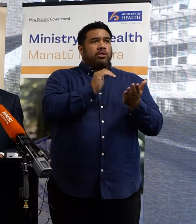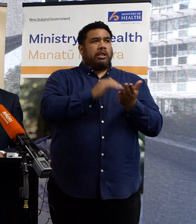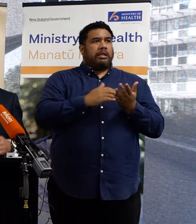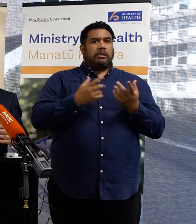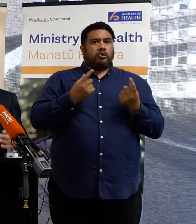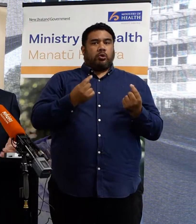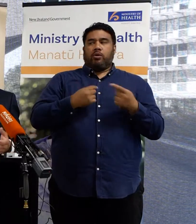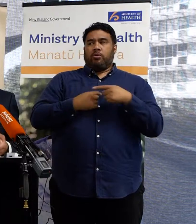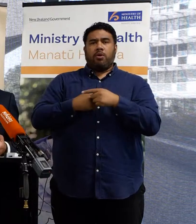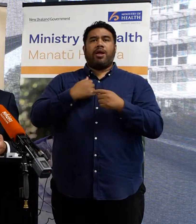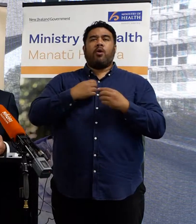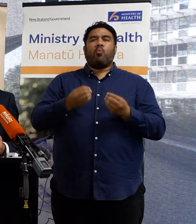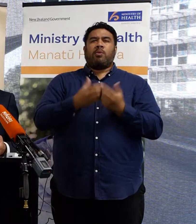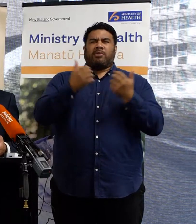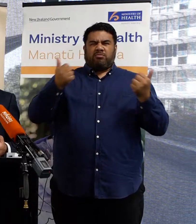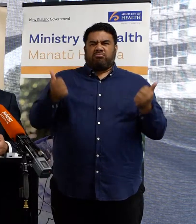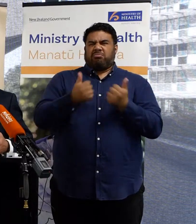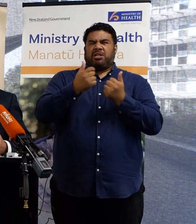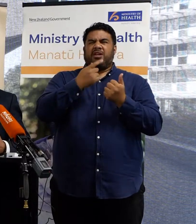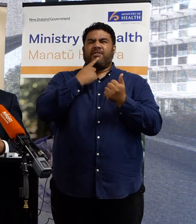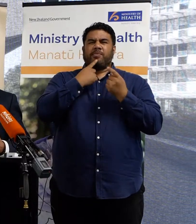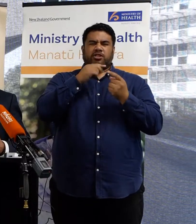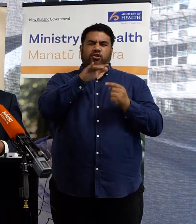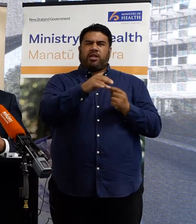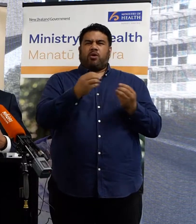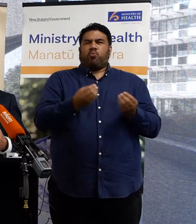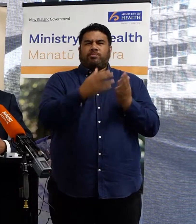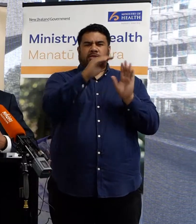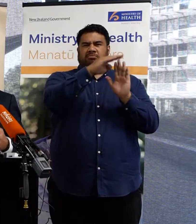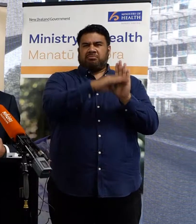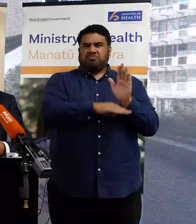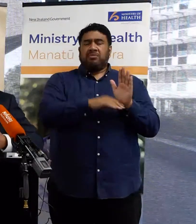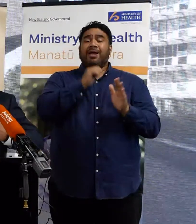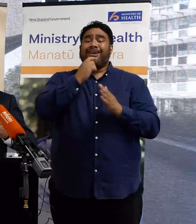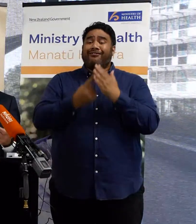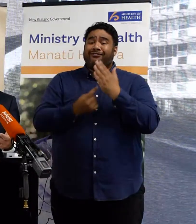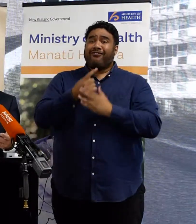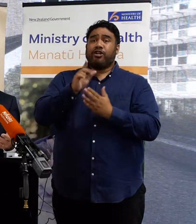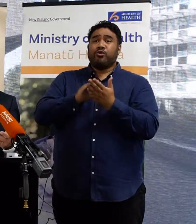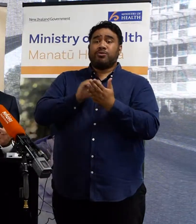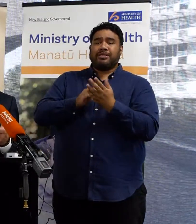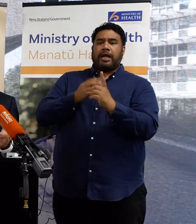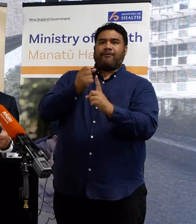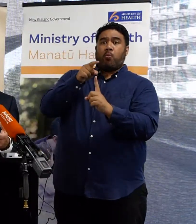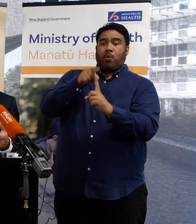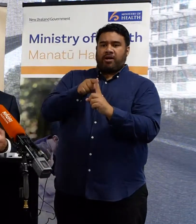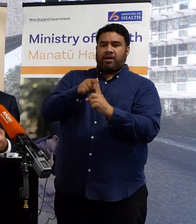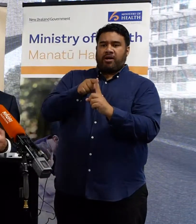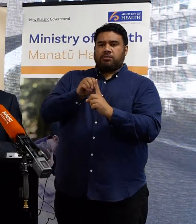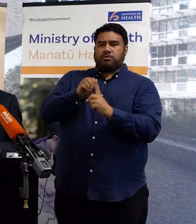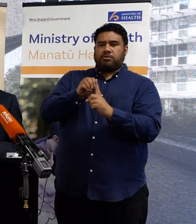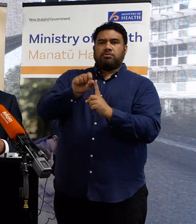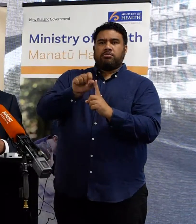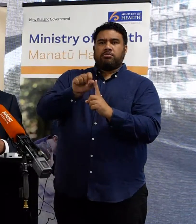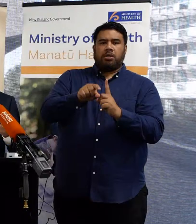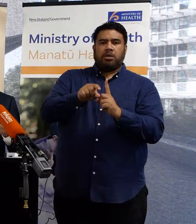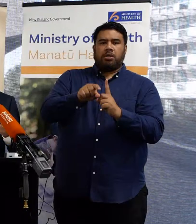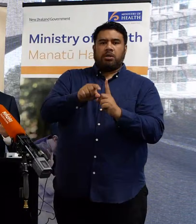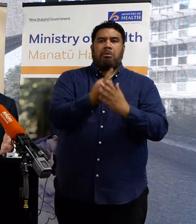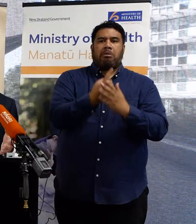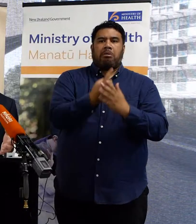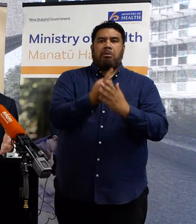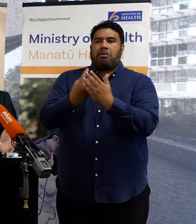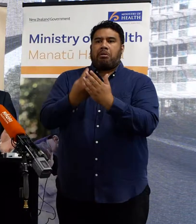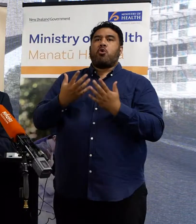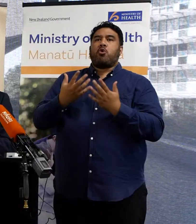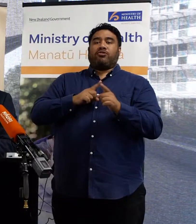website. If we were to get a case and we were to get, several cases and we started to move to a sort of either a